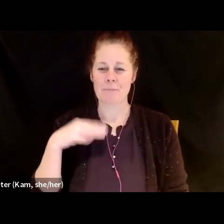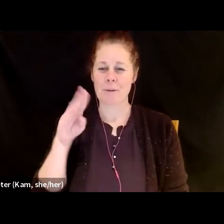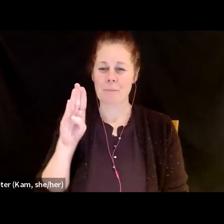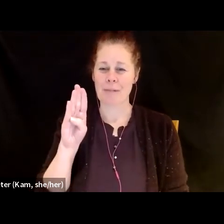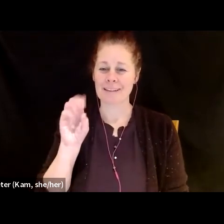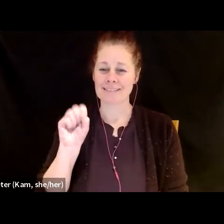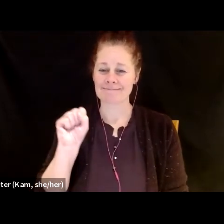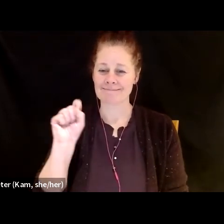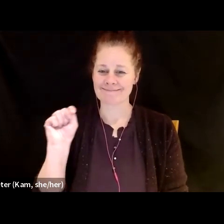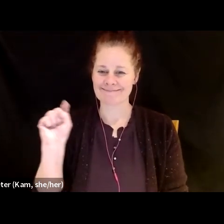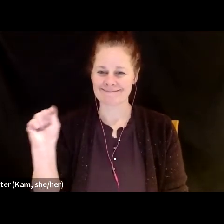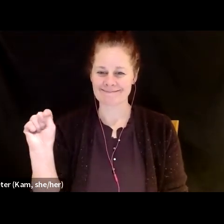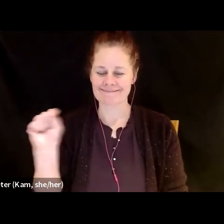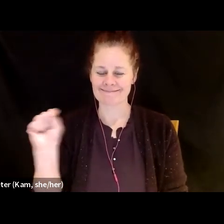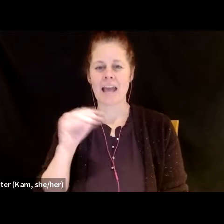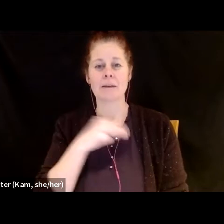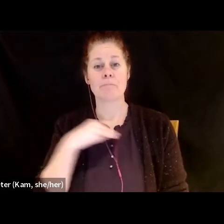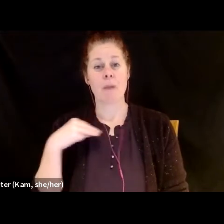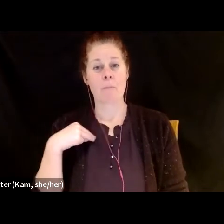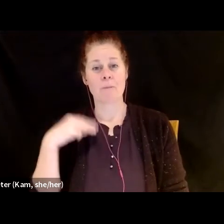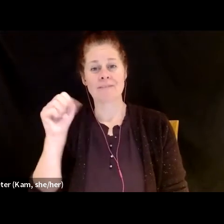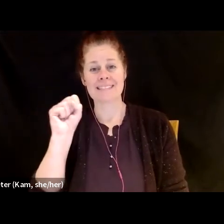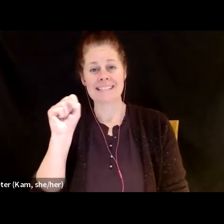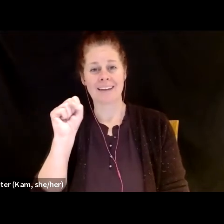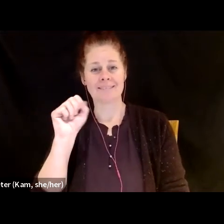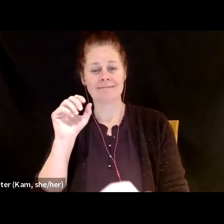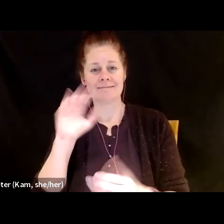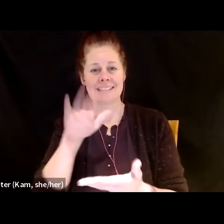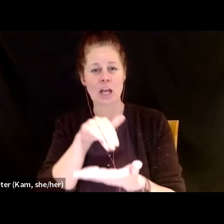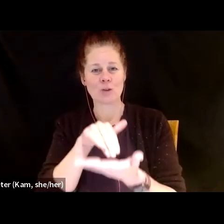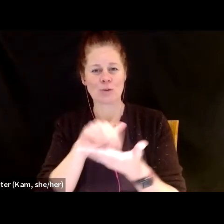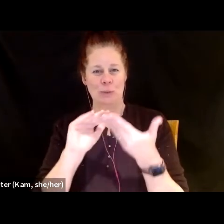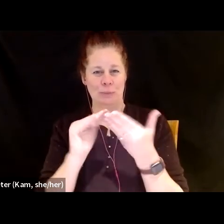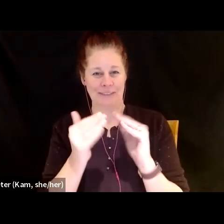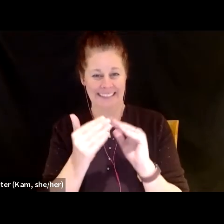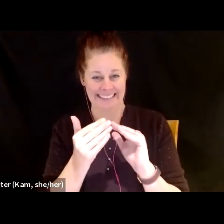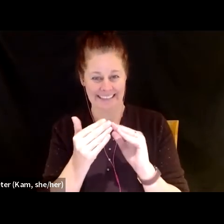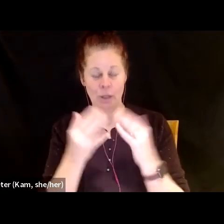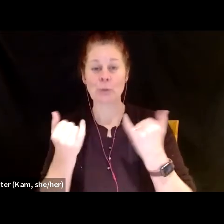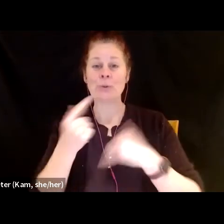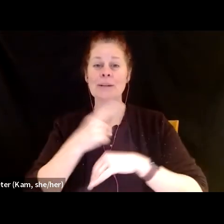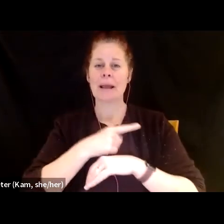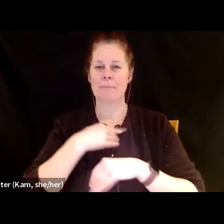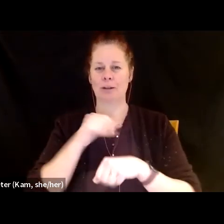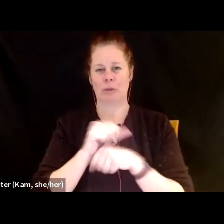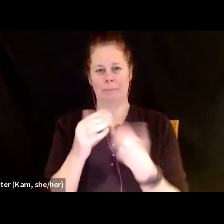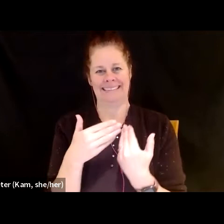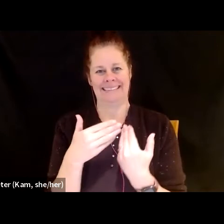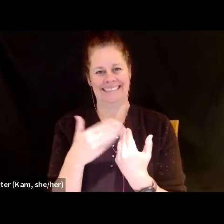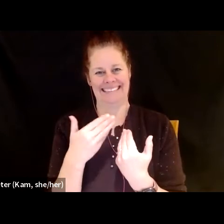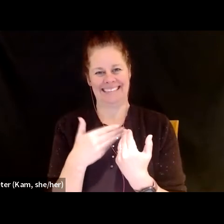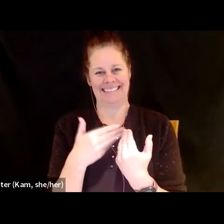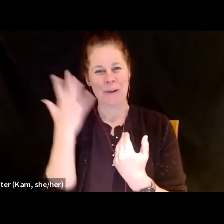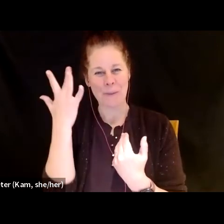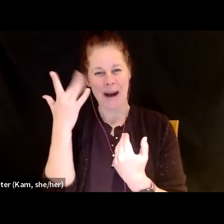Central's community. I've got the easy job today to reacquaint everyone with the guest speakers